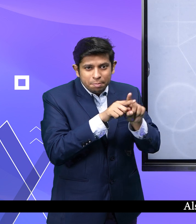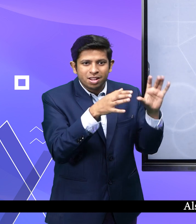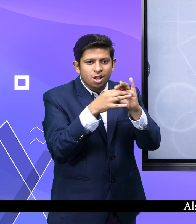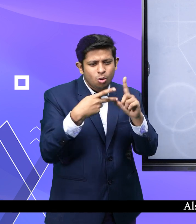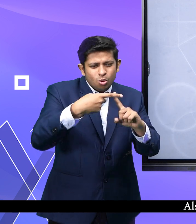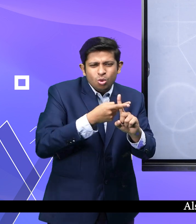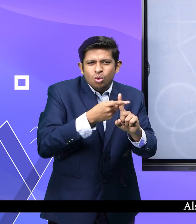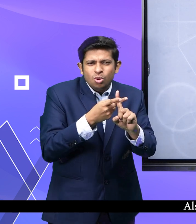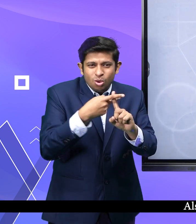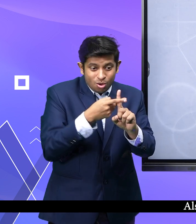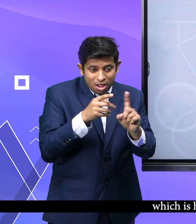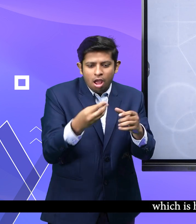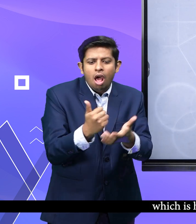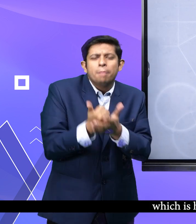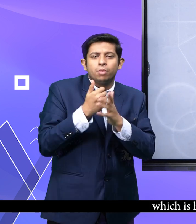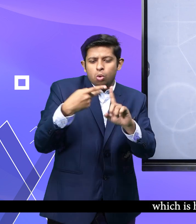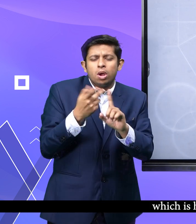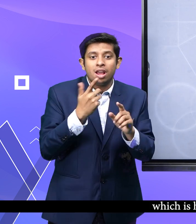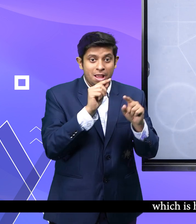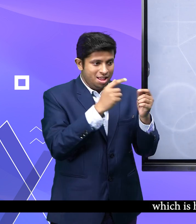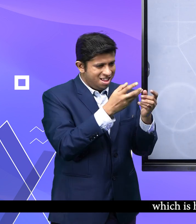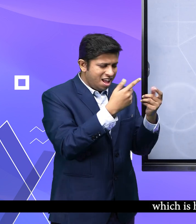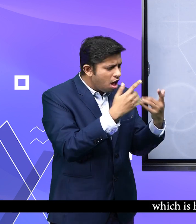Also, it is an easy tool which is helpful to compare values.